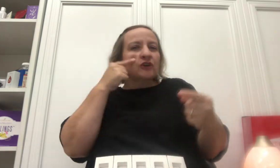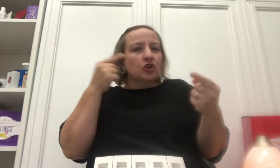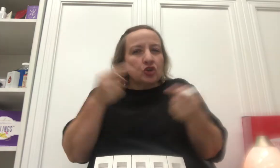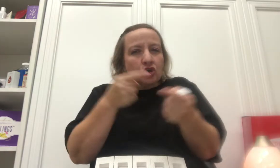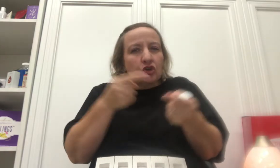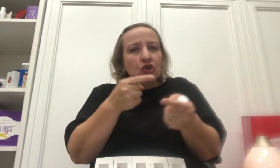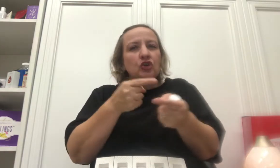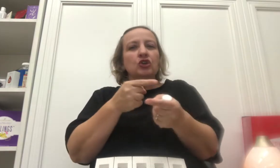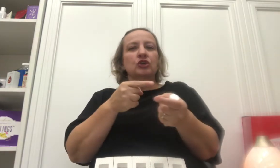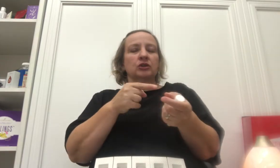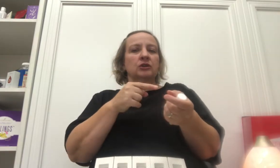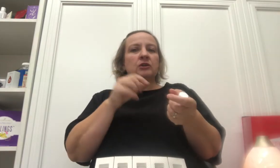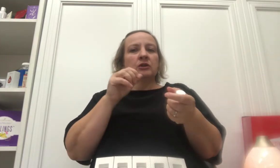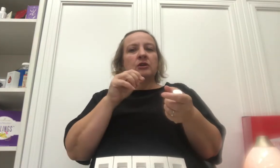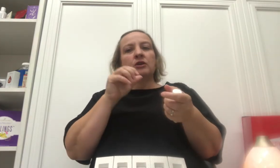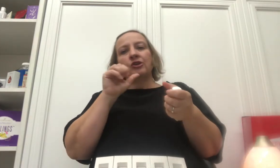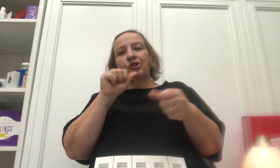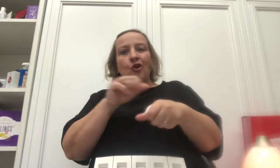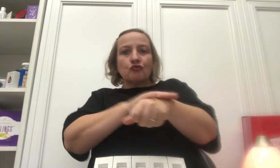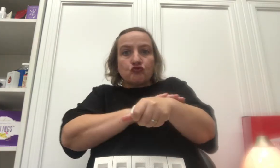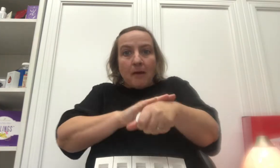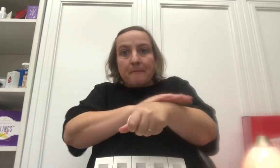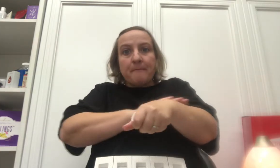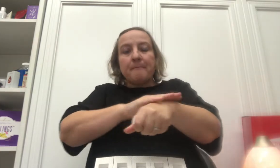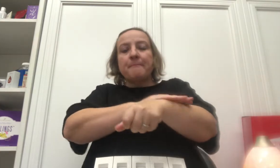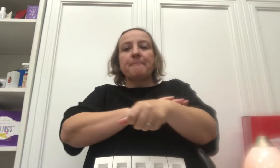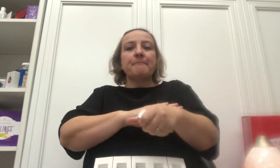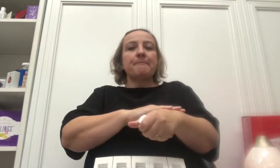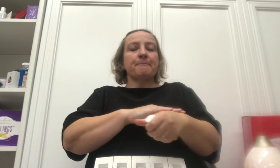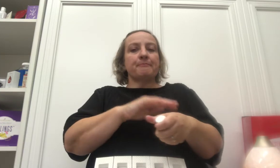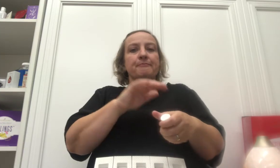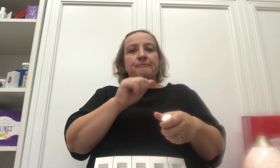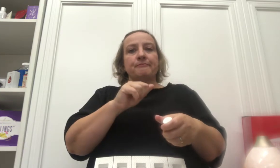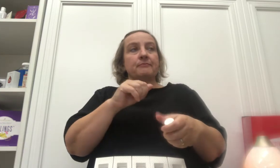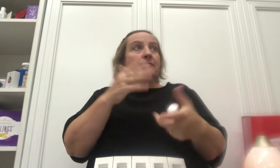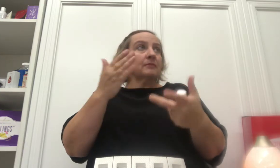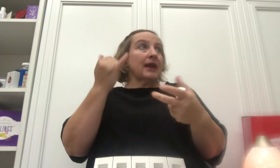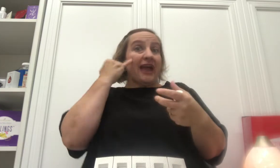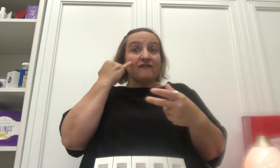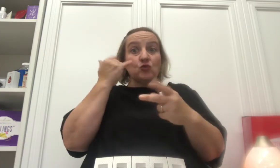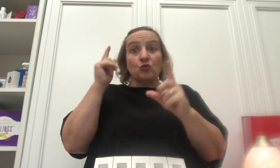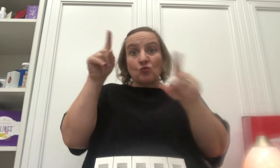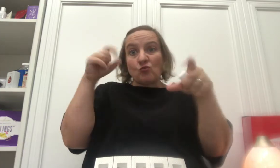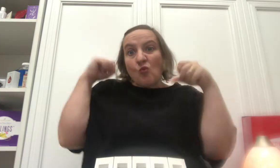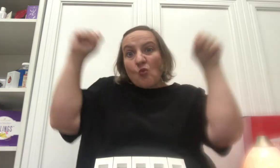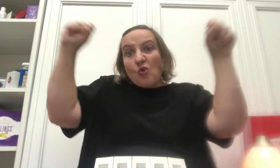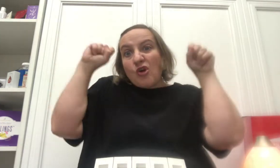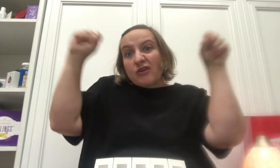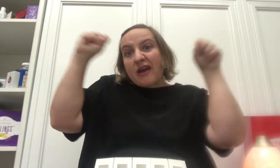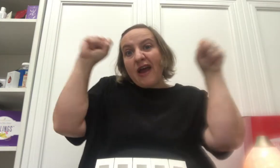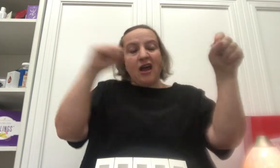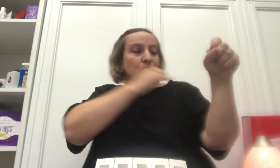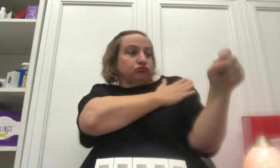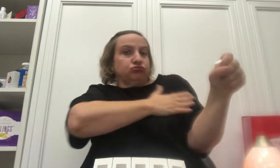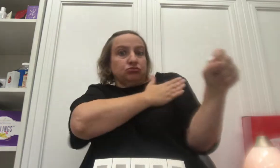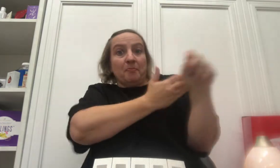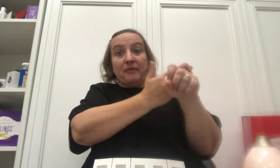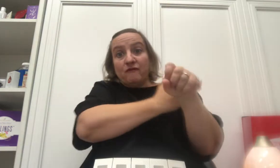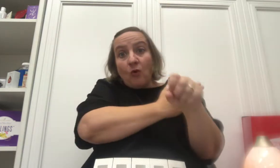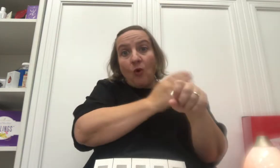our joints for soreness. You can rub it where you need to. If you were to work out, you could rub it